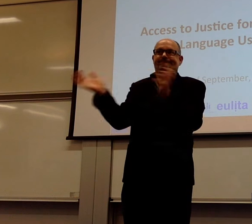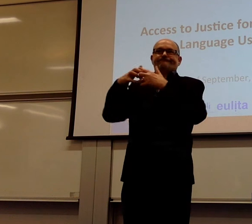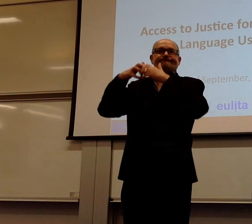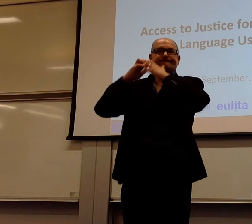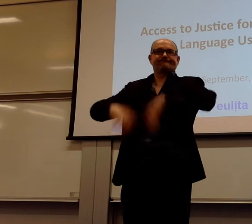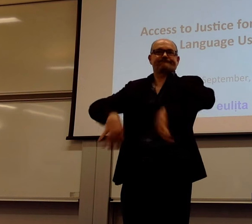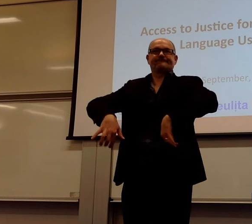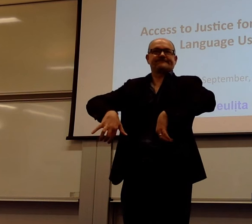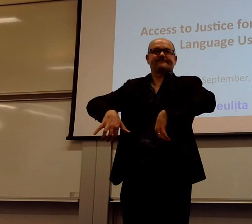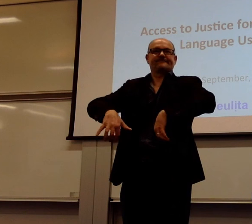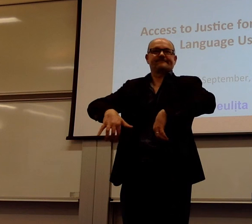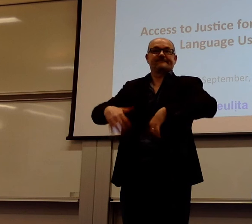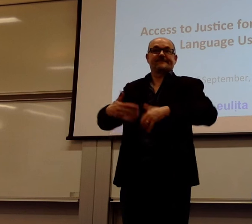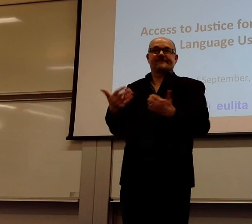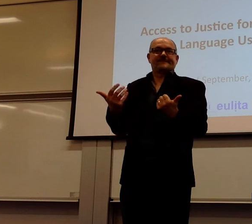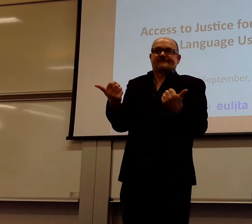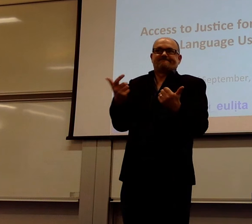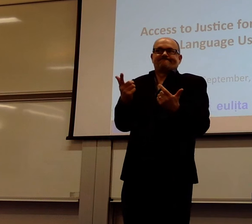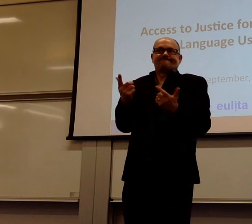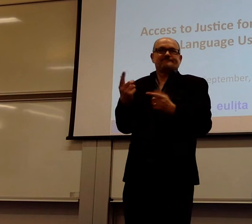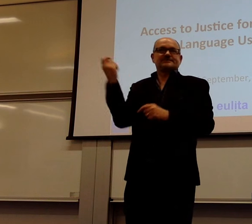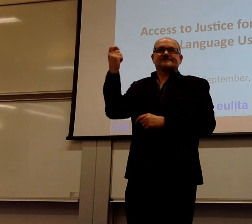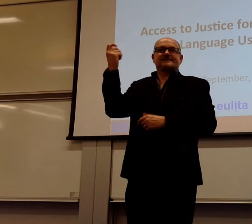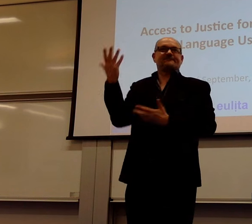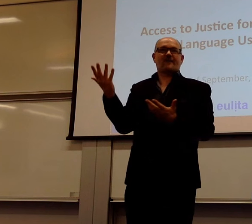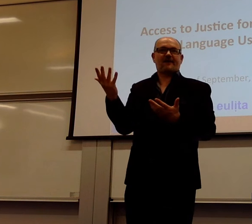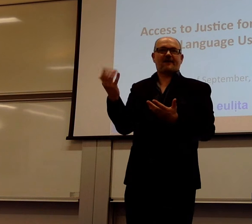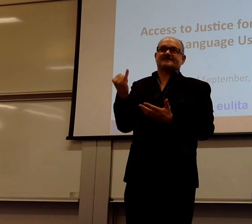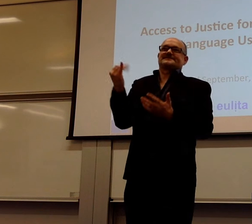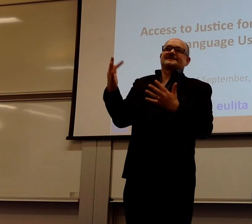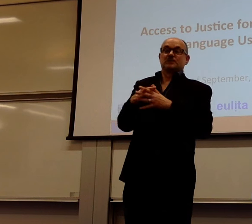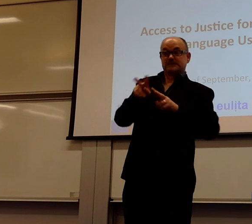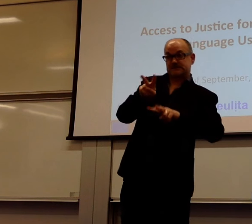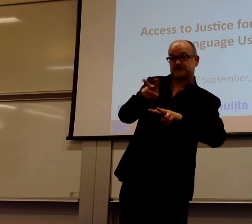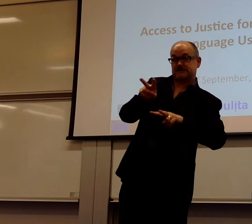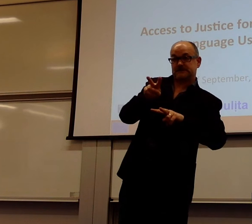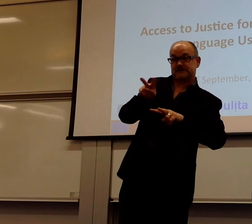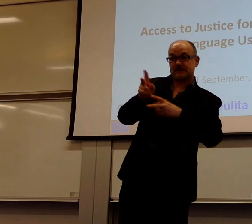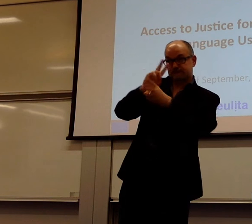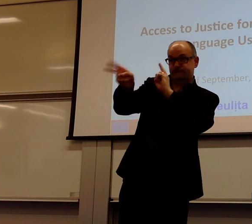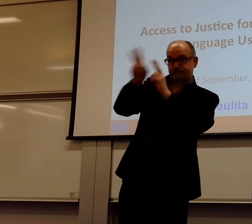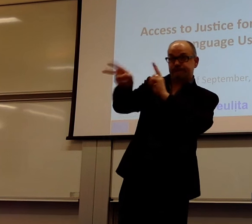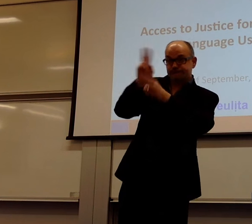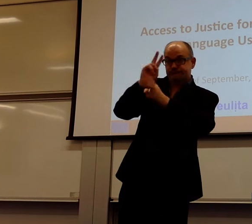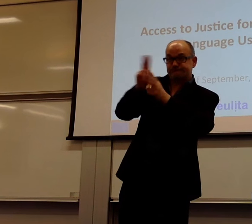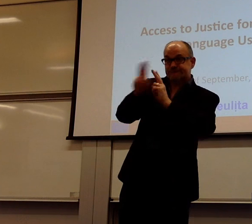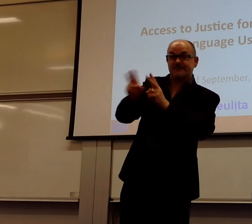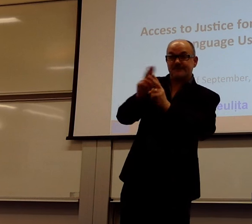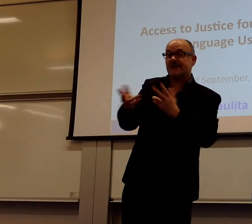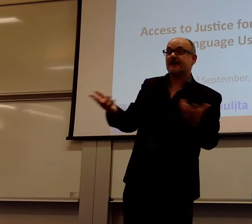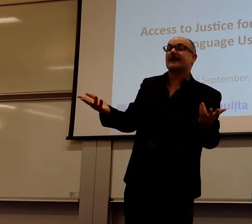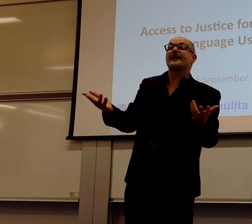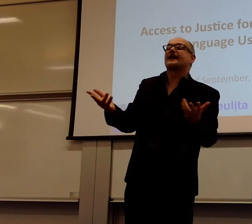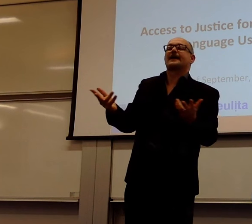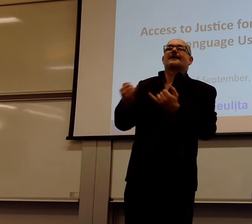I mean, this trial, in fact, ended up being a mistrial. It wasn't a successful trial, even though it had been running for 6 weeks and there had been a team of